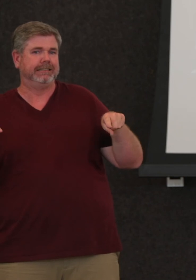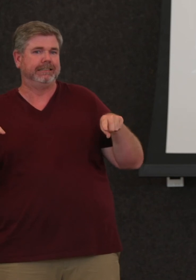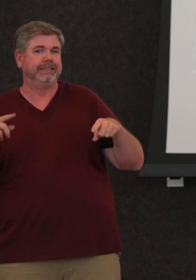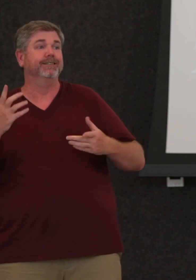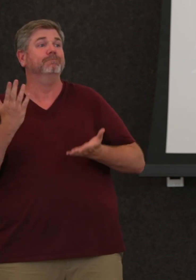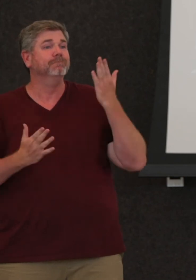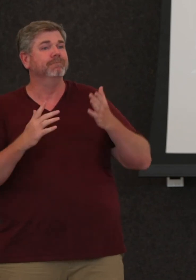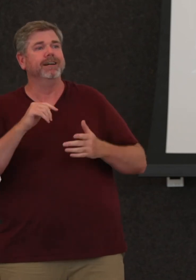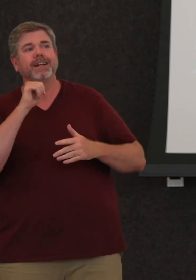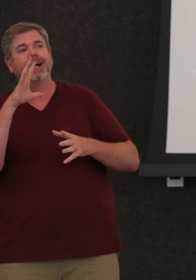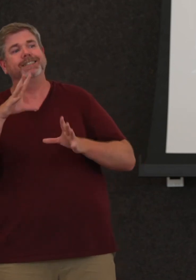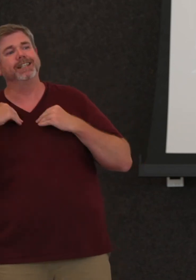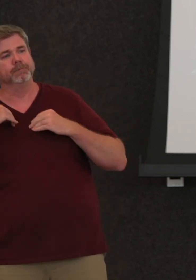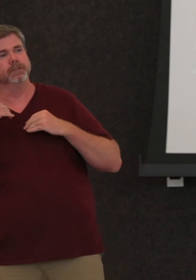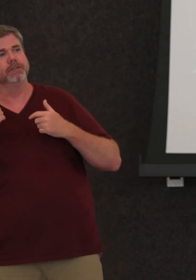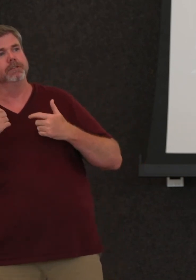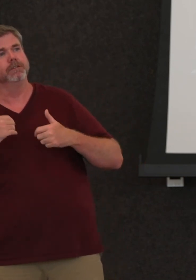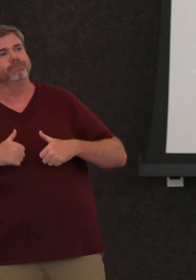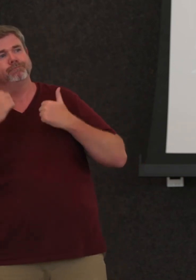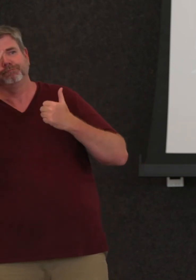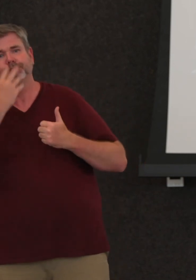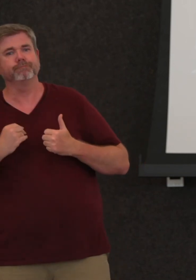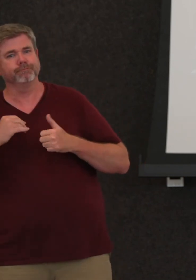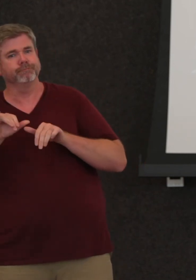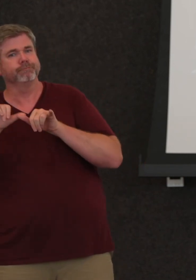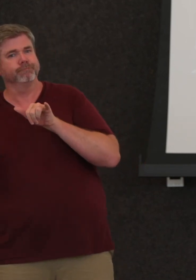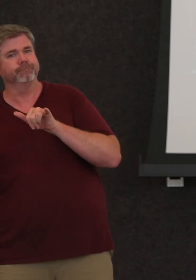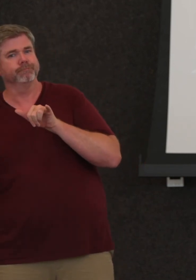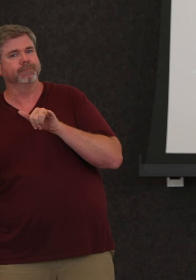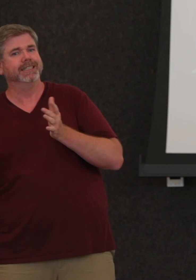So we have to navigate that with insurance companies.